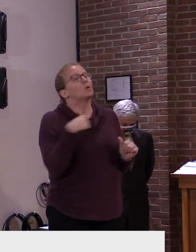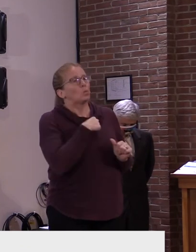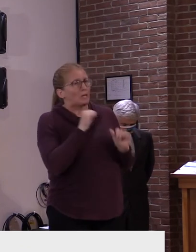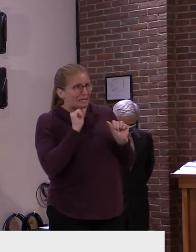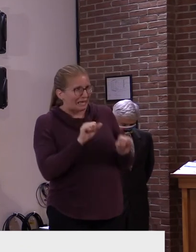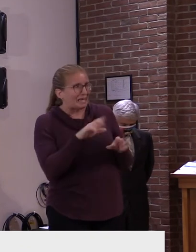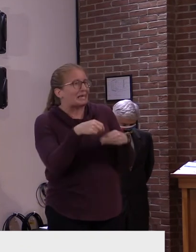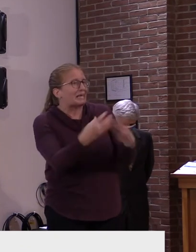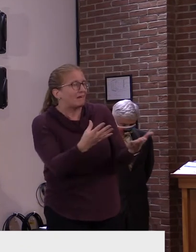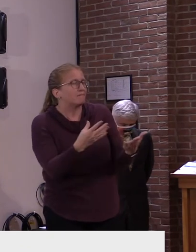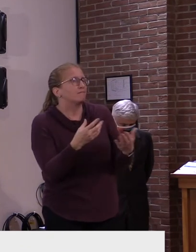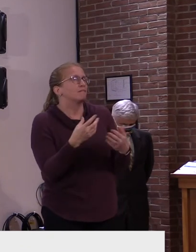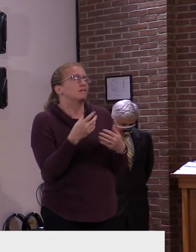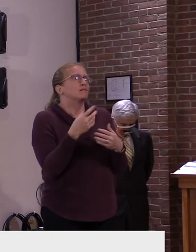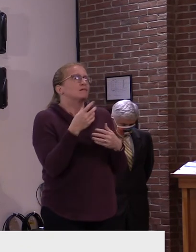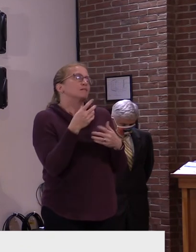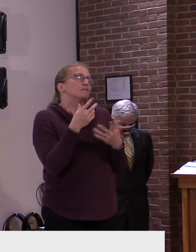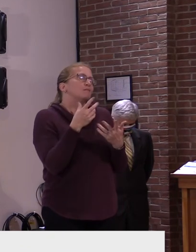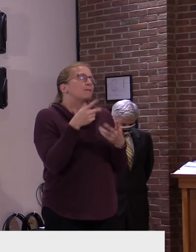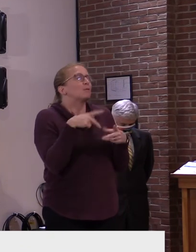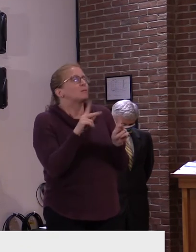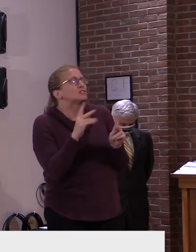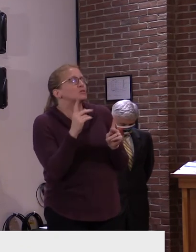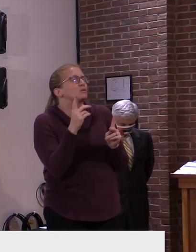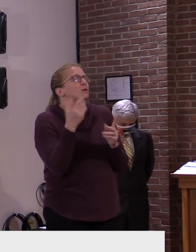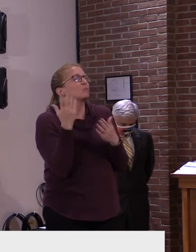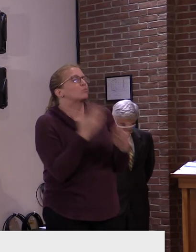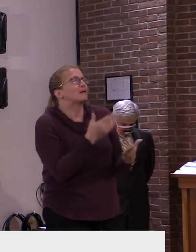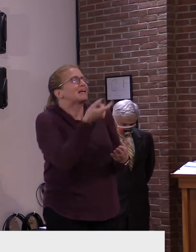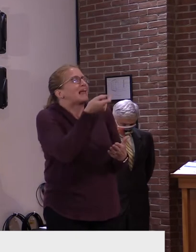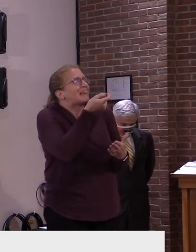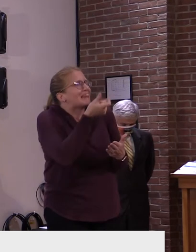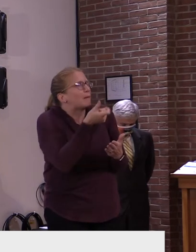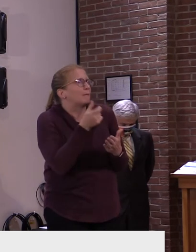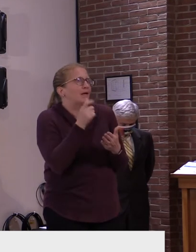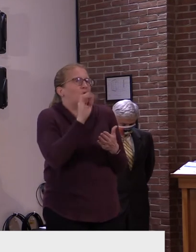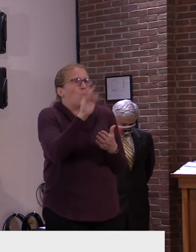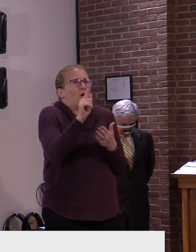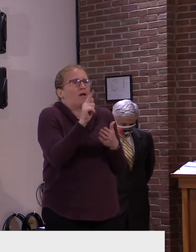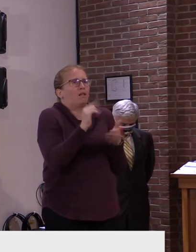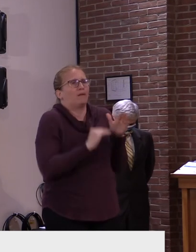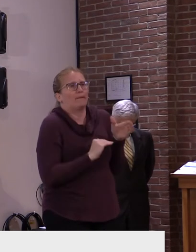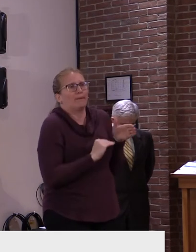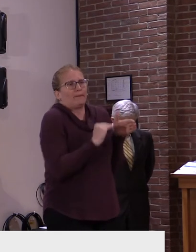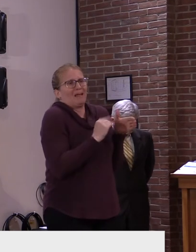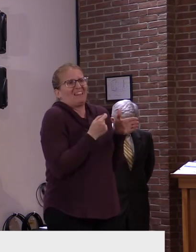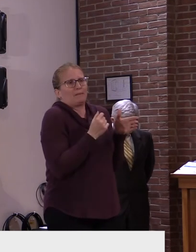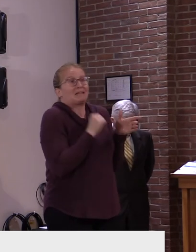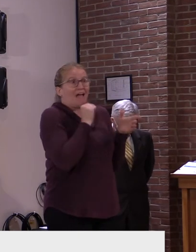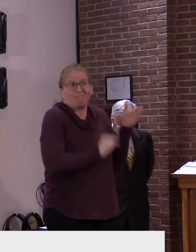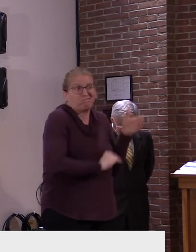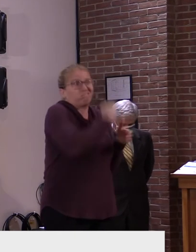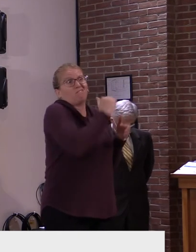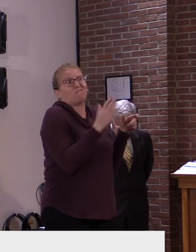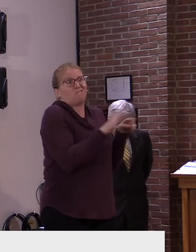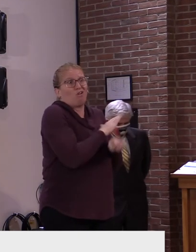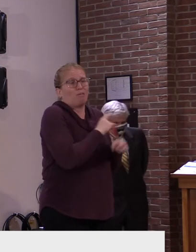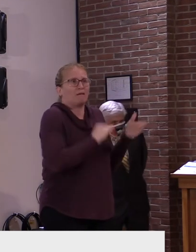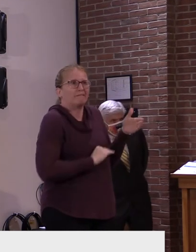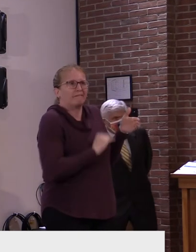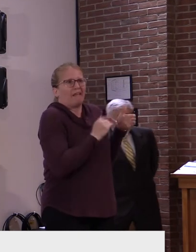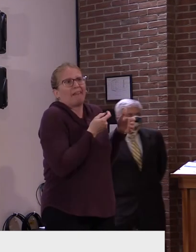limited fuel deliveries um or or alternative structures but certainly we don't want vermonters to go cold as the weather is